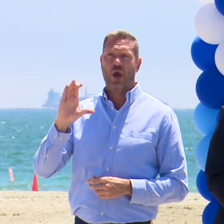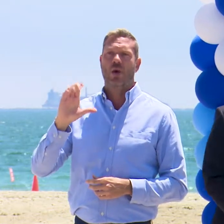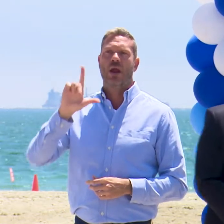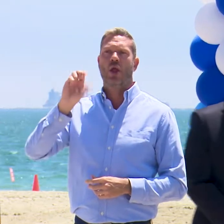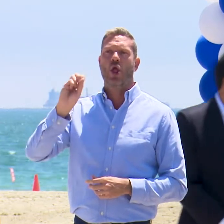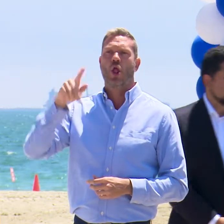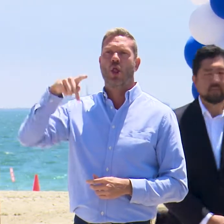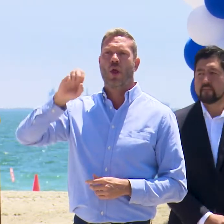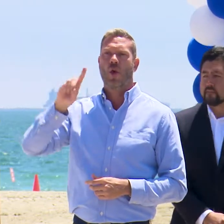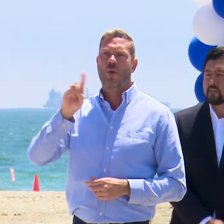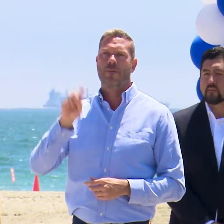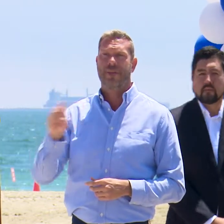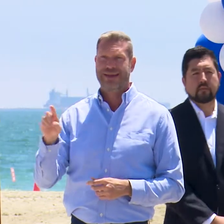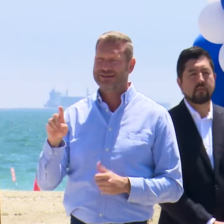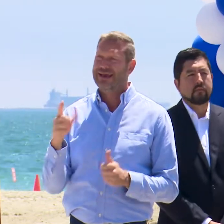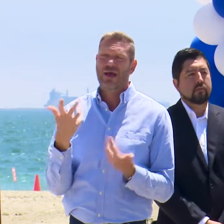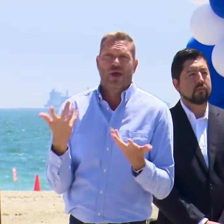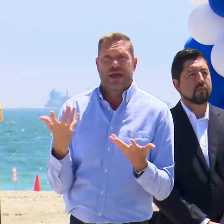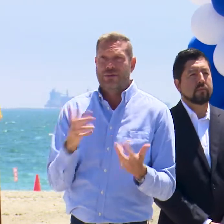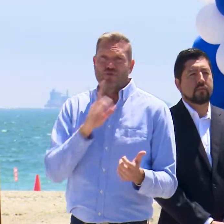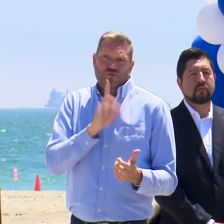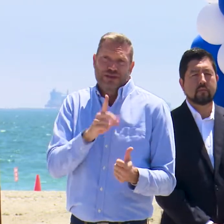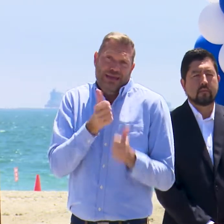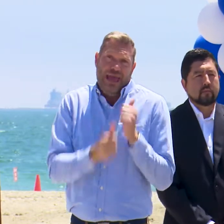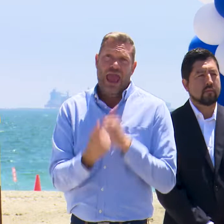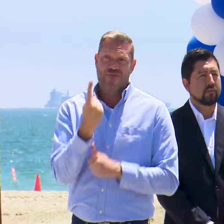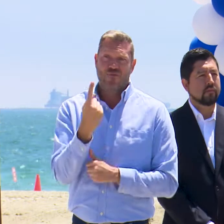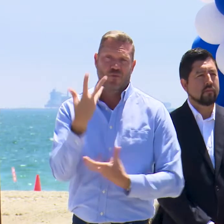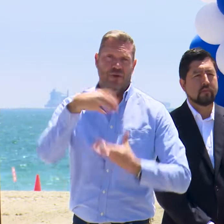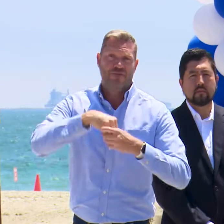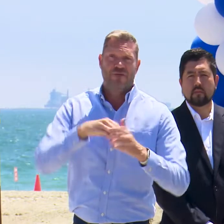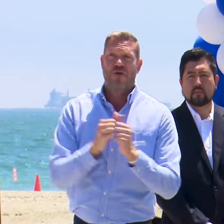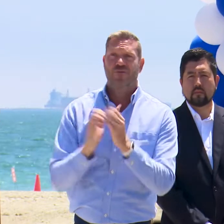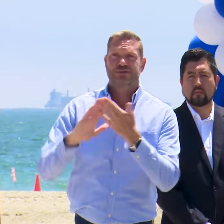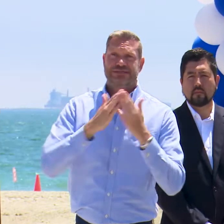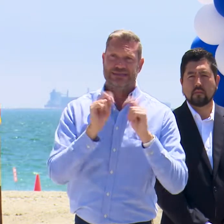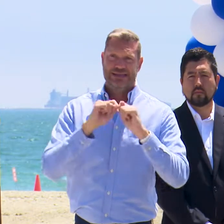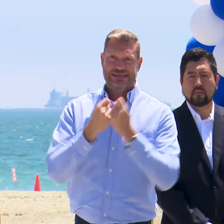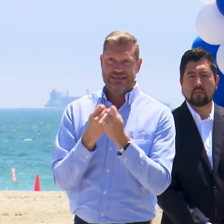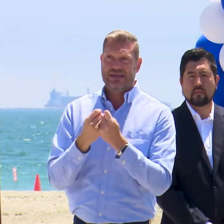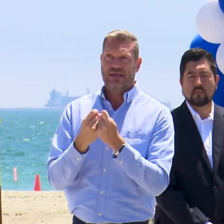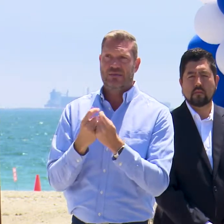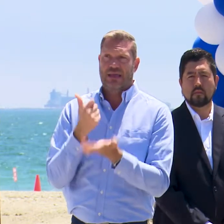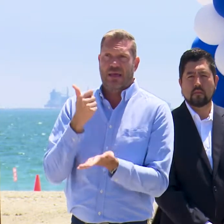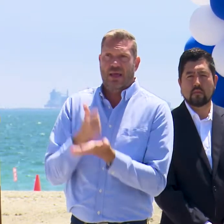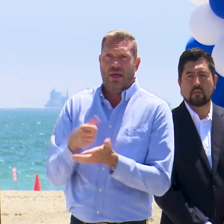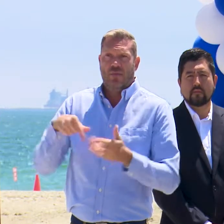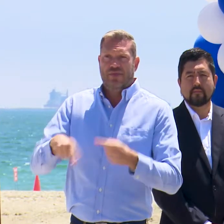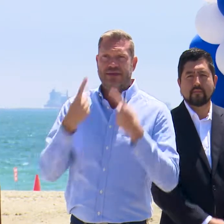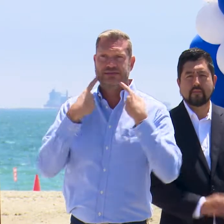everybody on the city team, that made this happen. So thank you all for your great work.